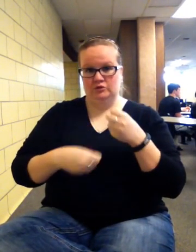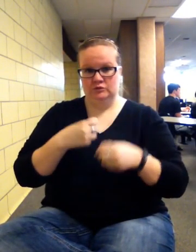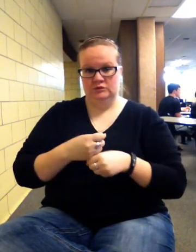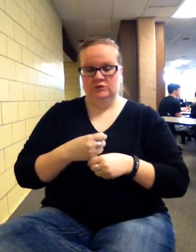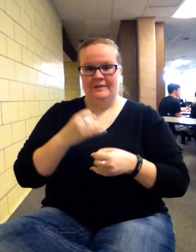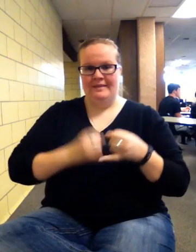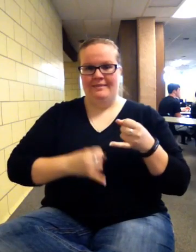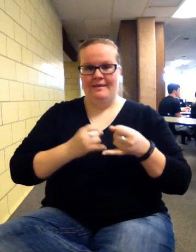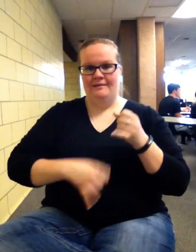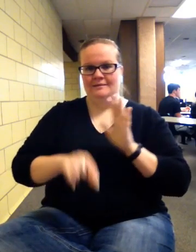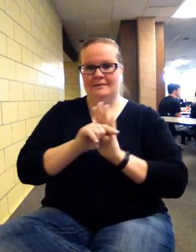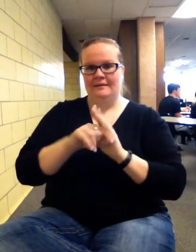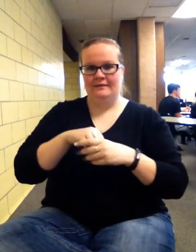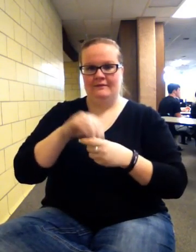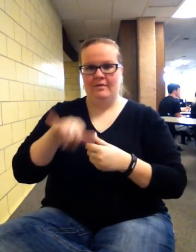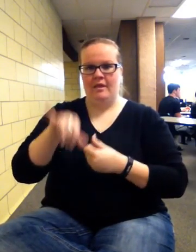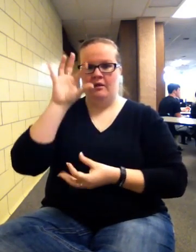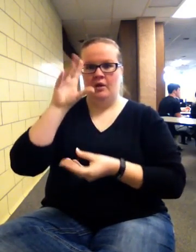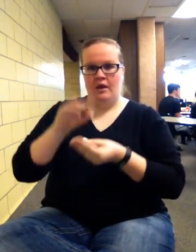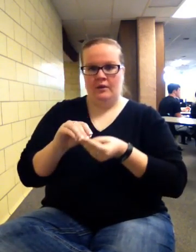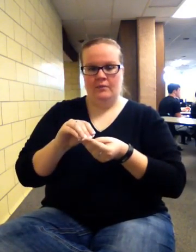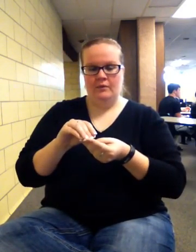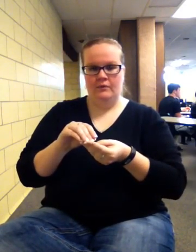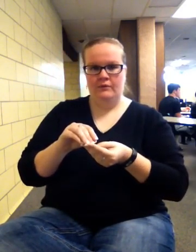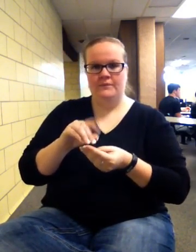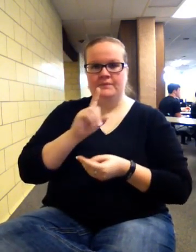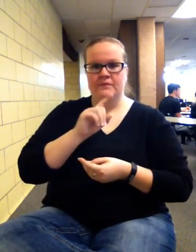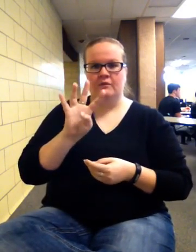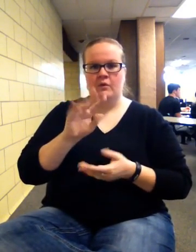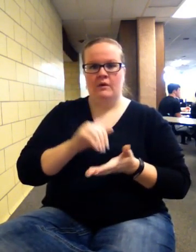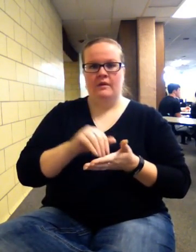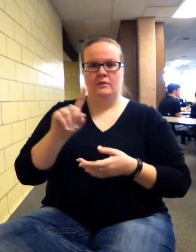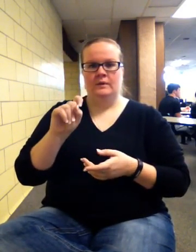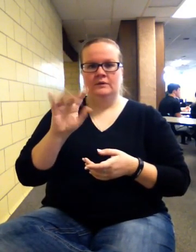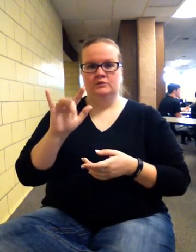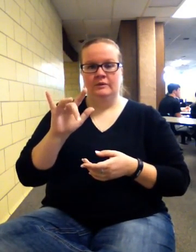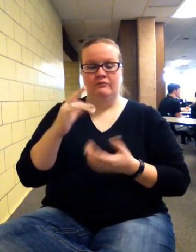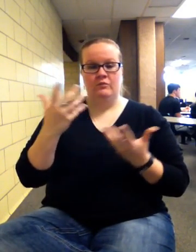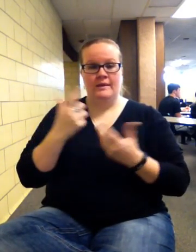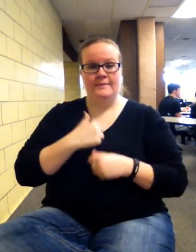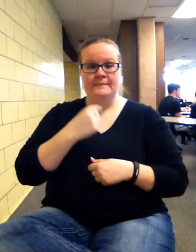last negative in my cumulative column is 4,125. So what I'm saying is that